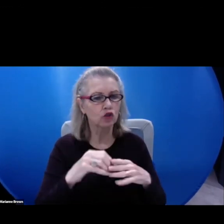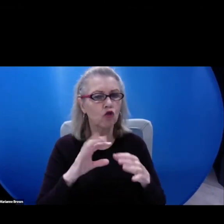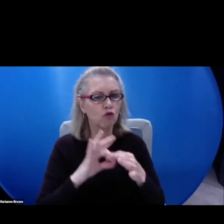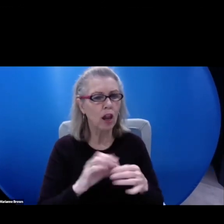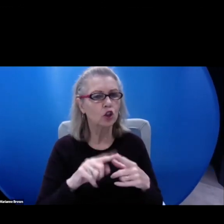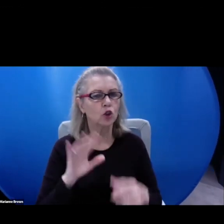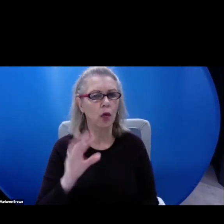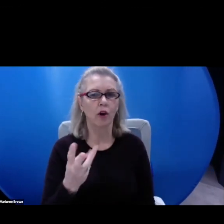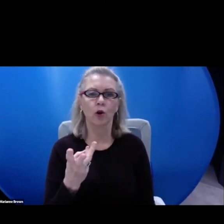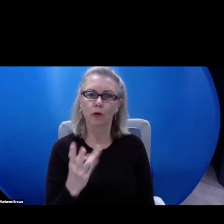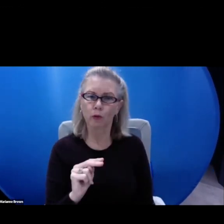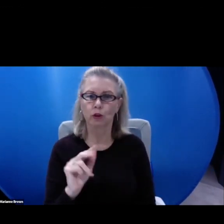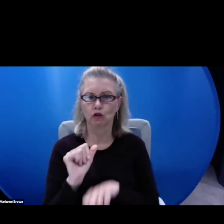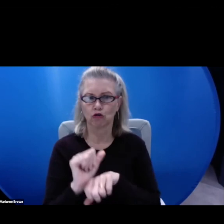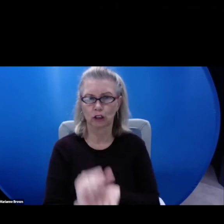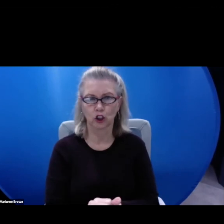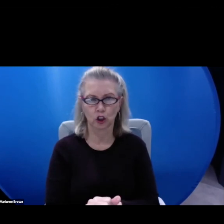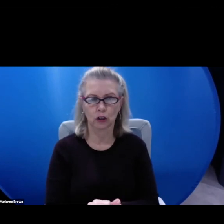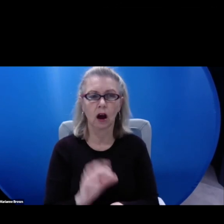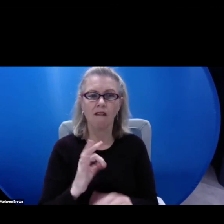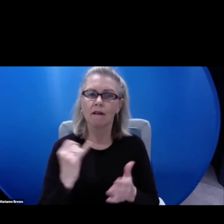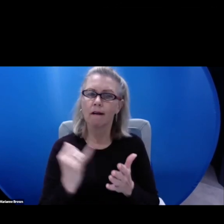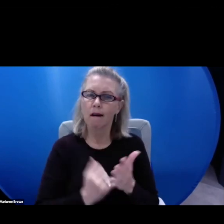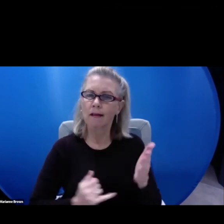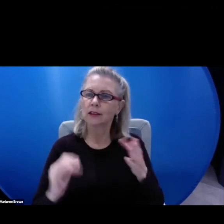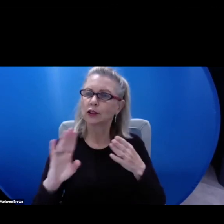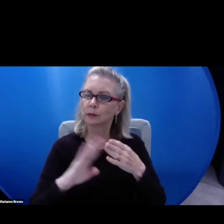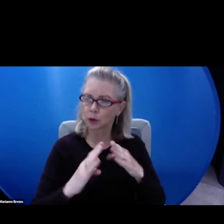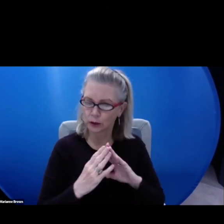own tradition of artist communities.